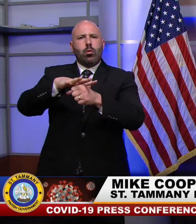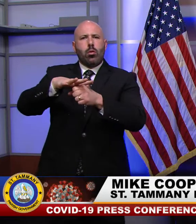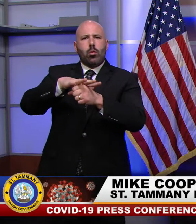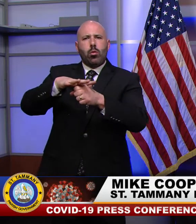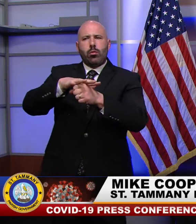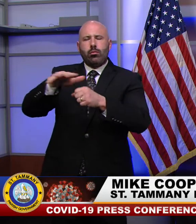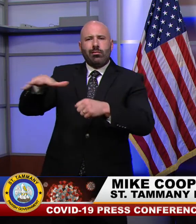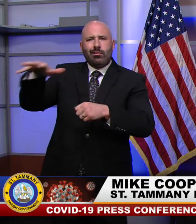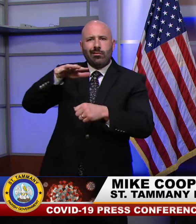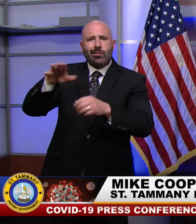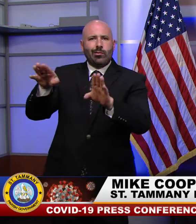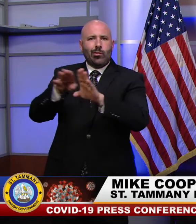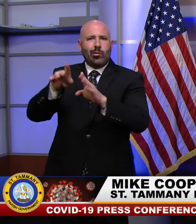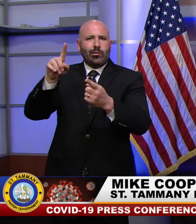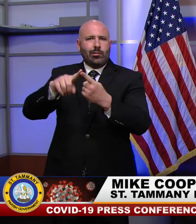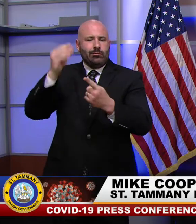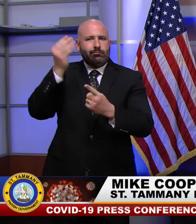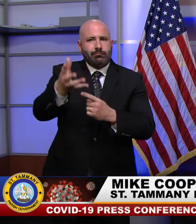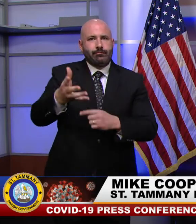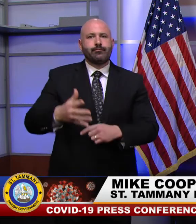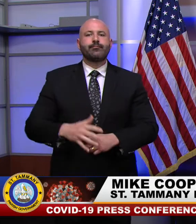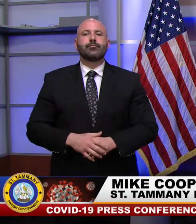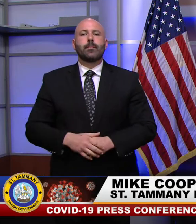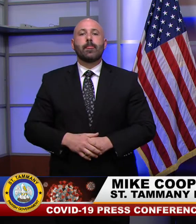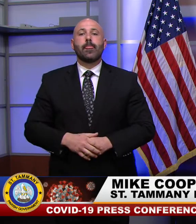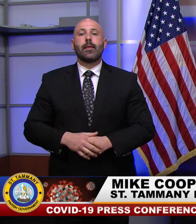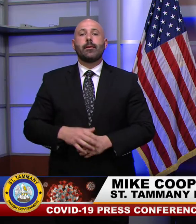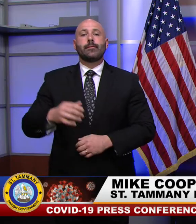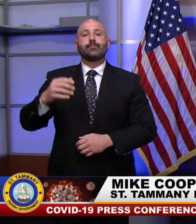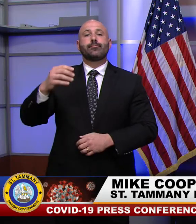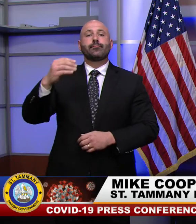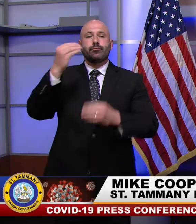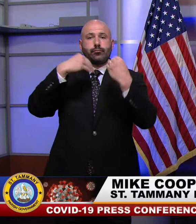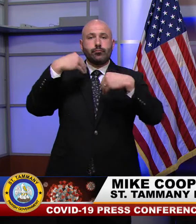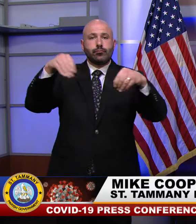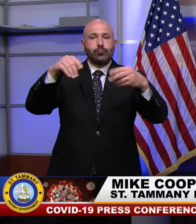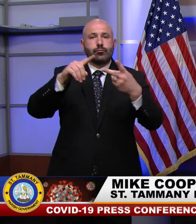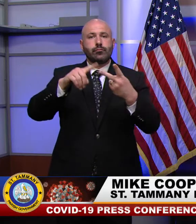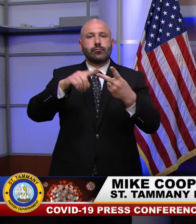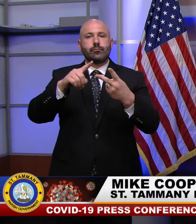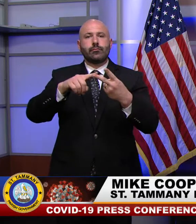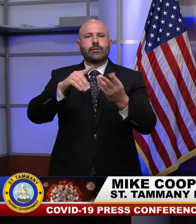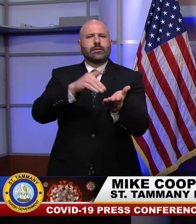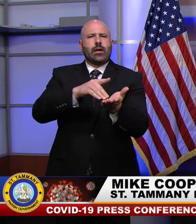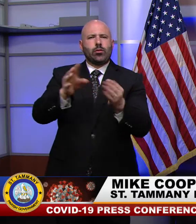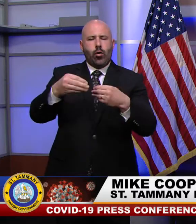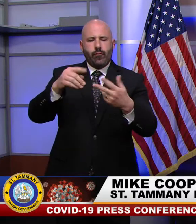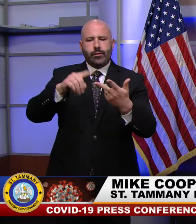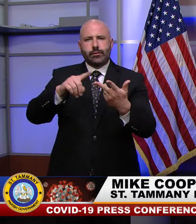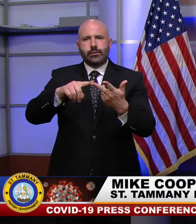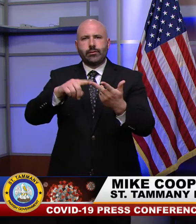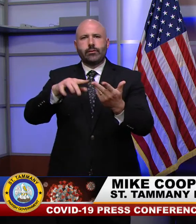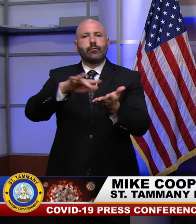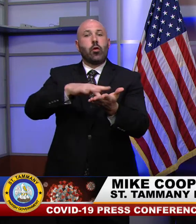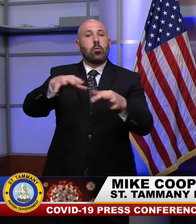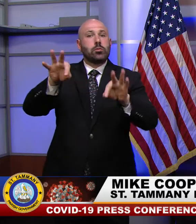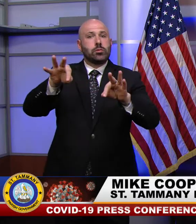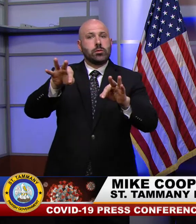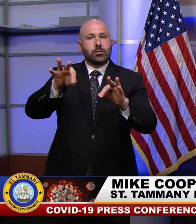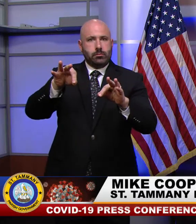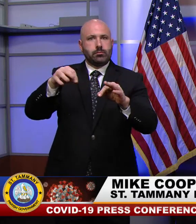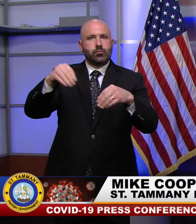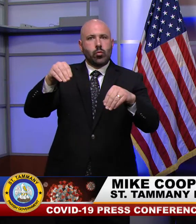However, grocery stores, pharmacies, doctor's offices, and veterinary clinics are open and